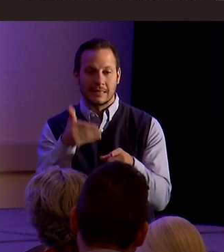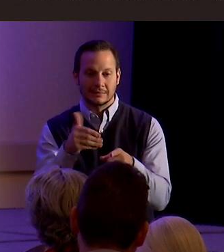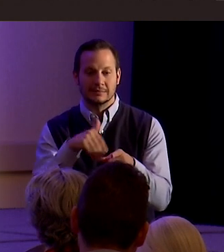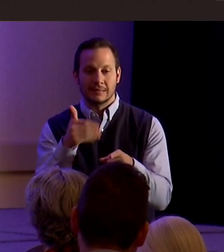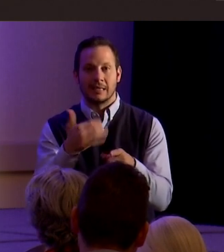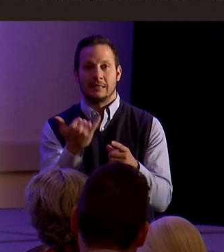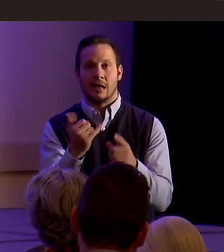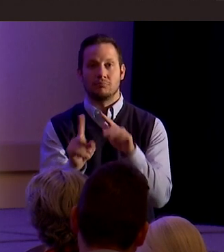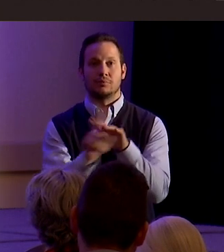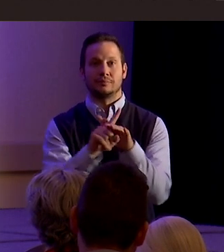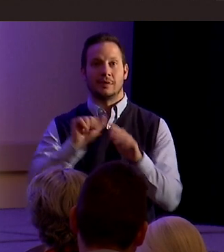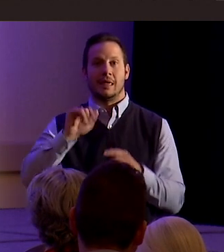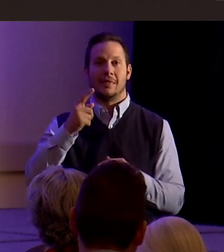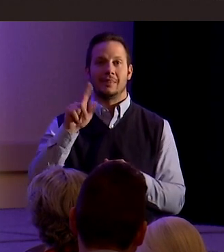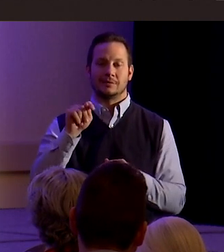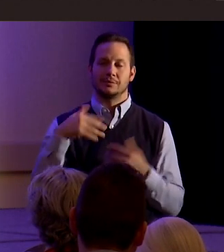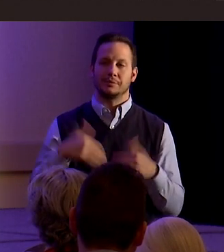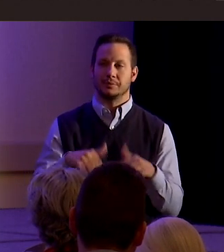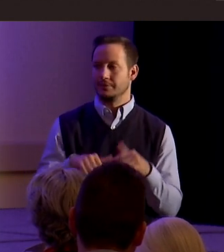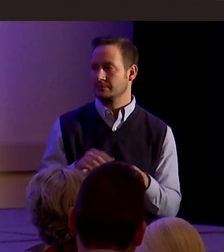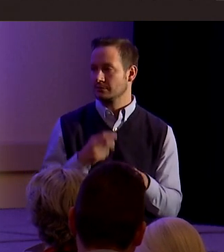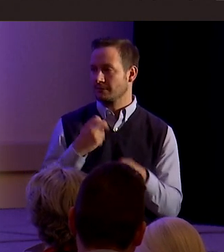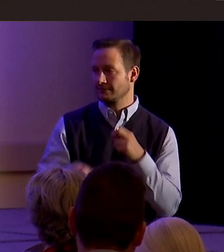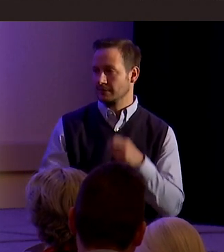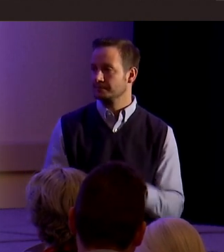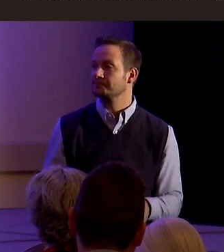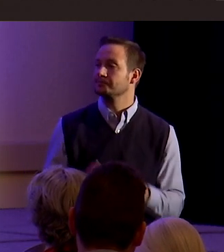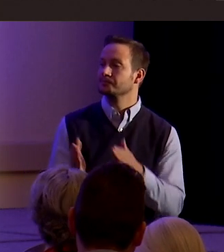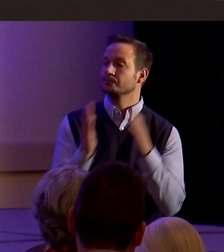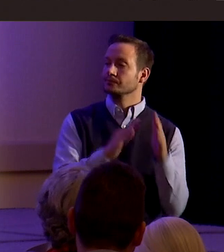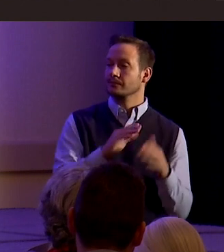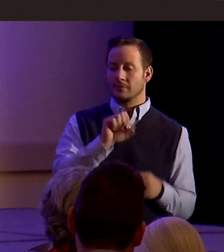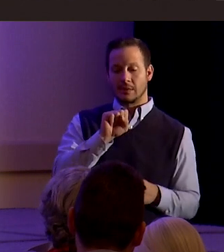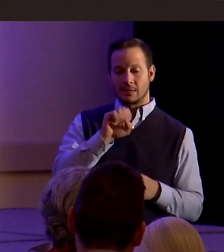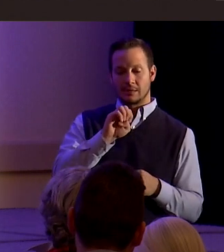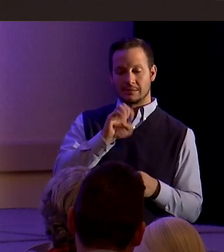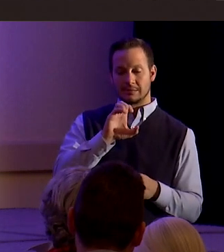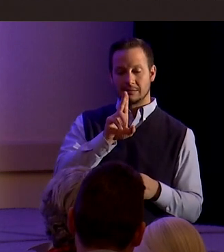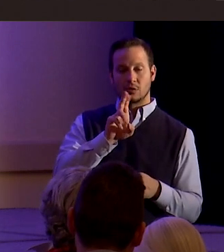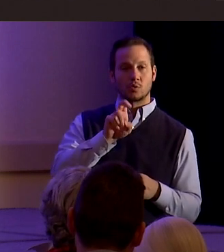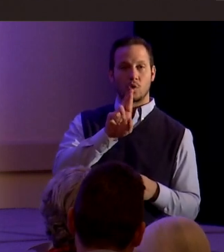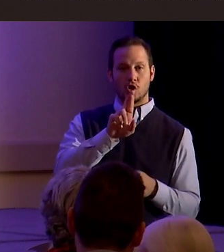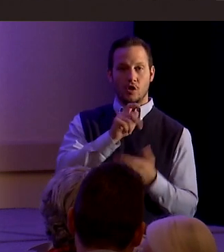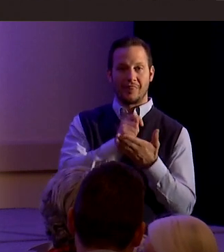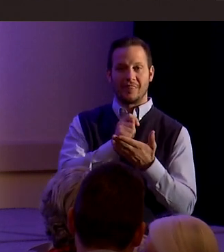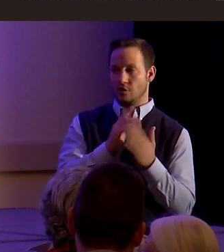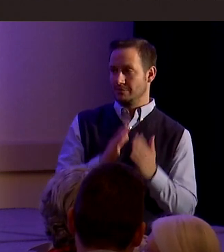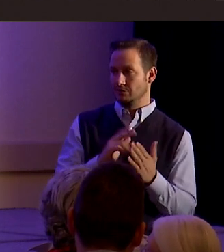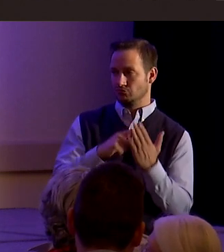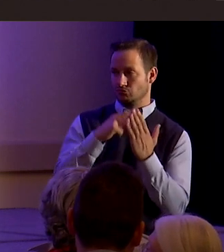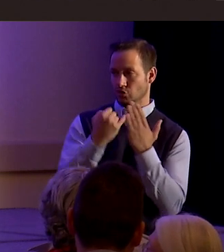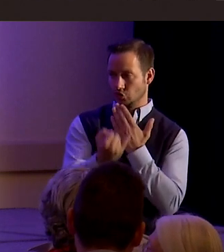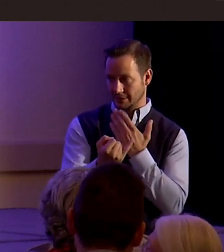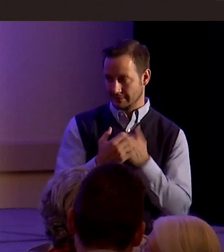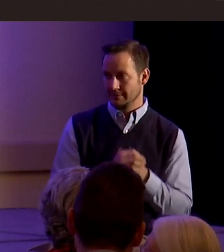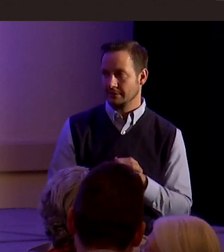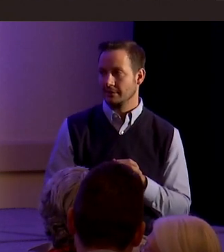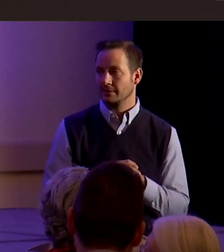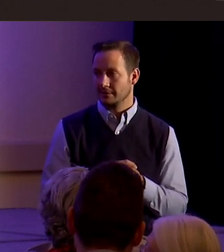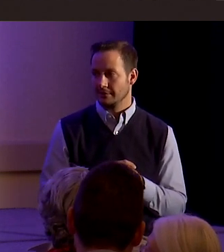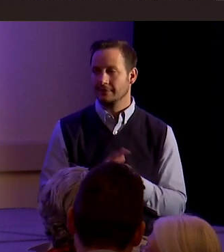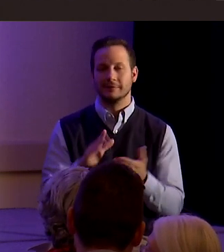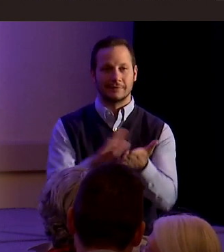tough deal. We have the Secular Therapist Project. If you haven't heard of that yet, please check it out. The Secular